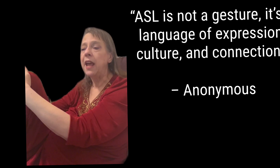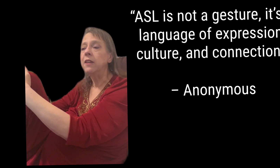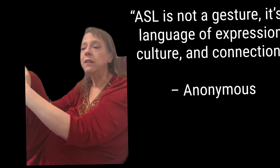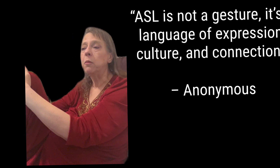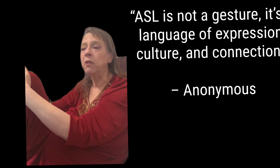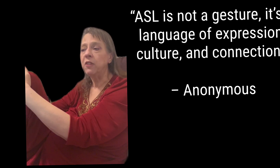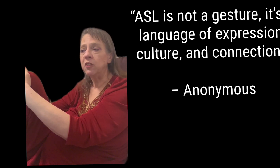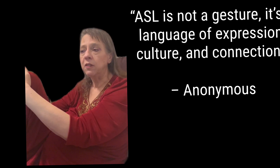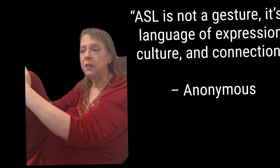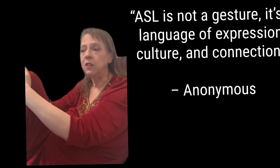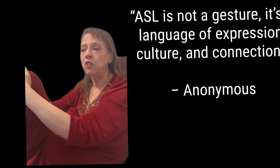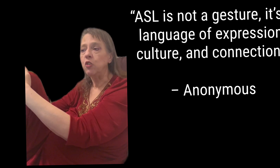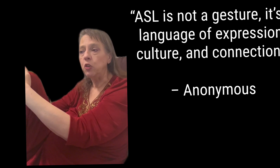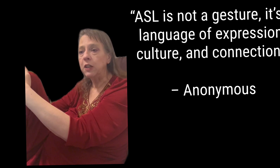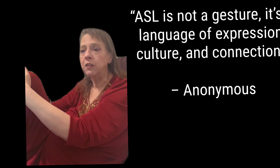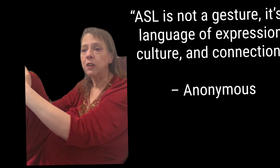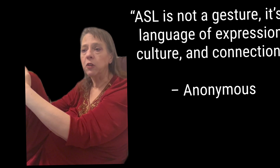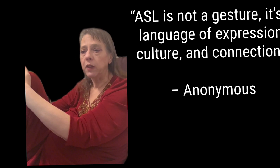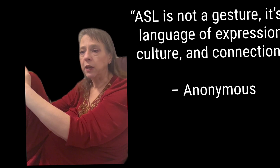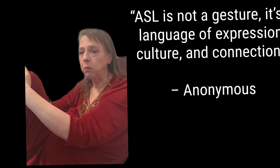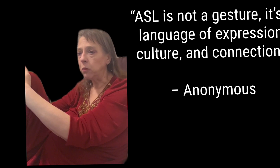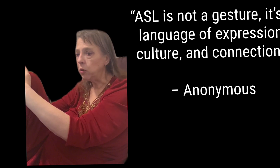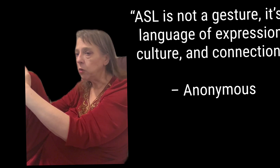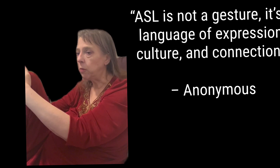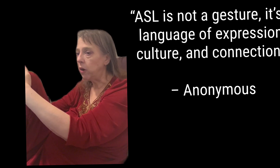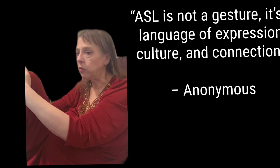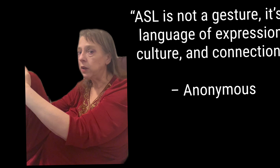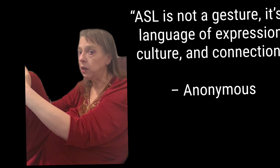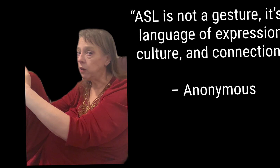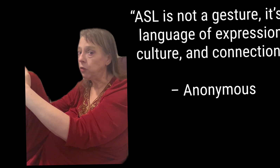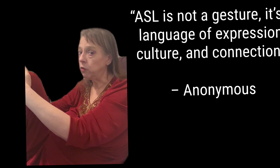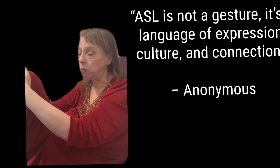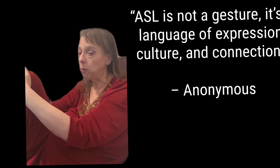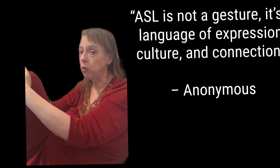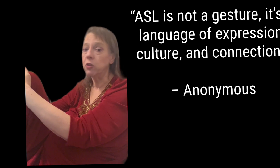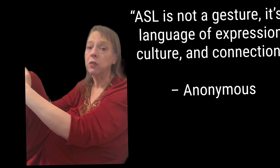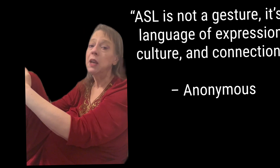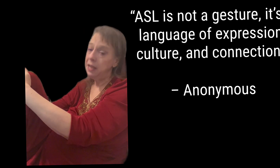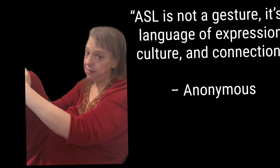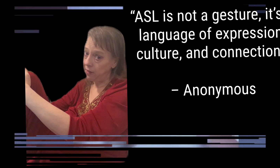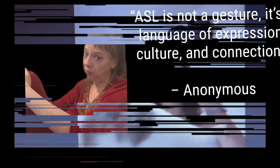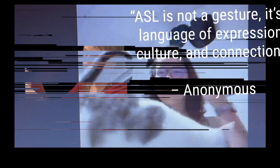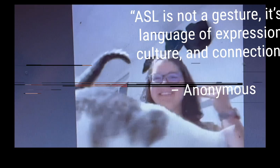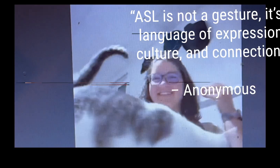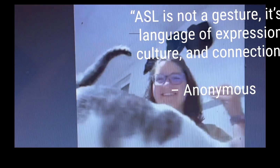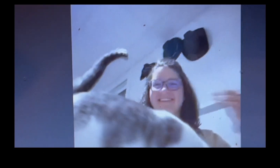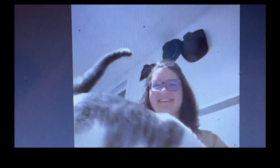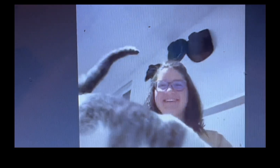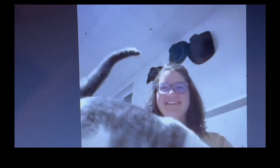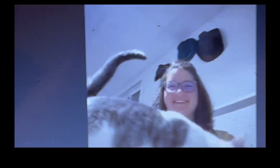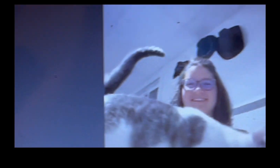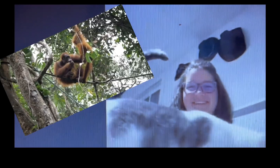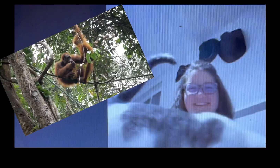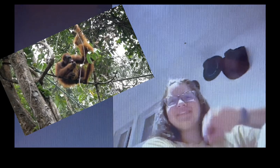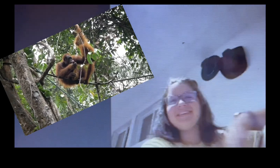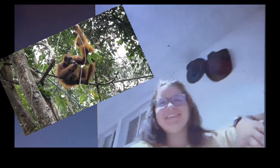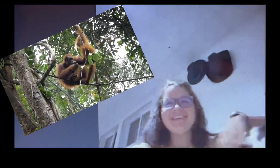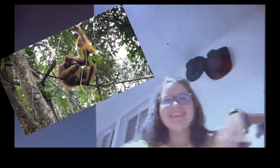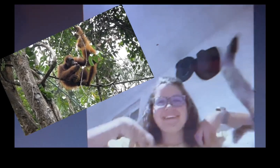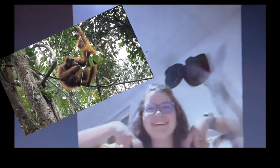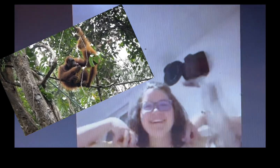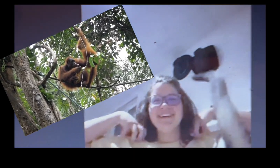and ASL proficiency is a unique skill that can put you apart during interviews and promotions. Yeah. Definitely. Does this one have a name?